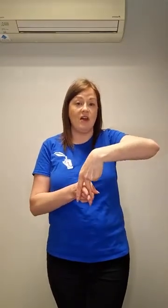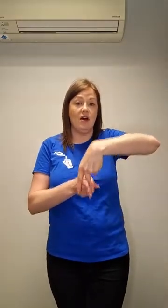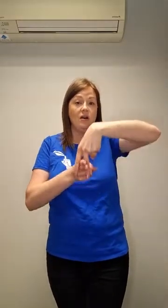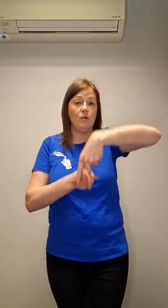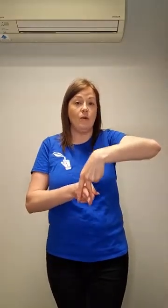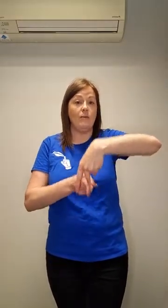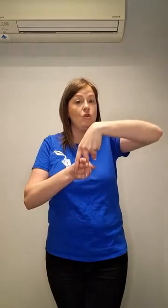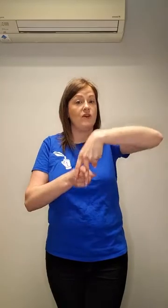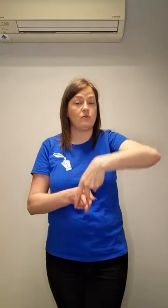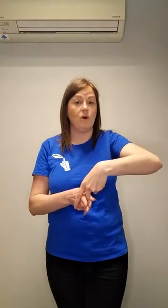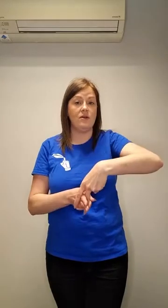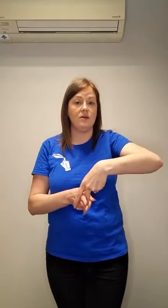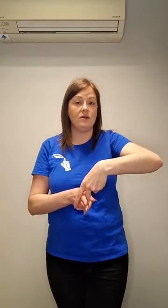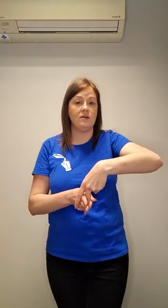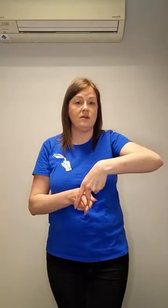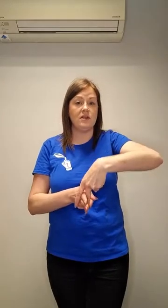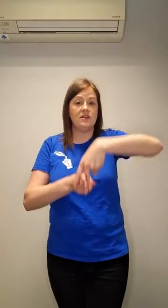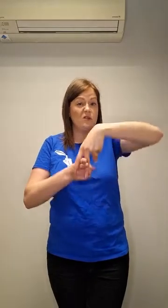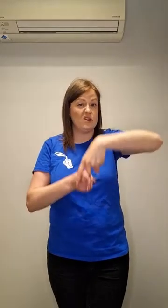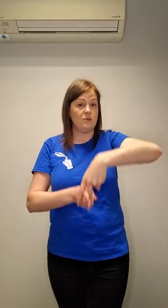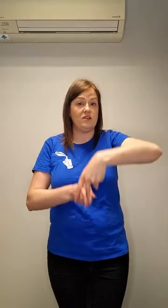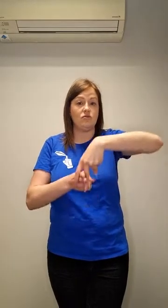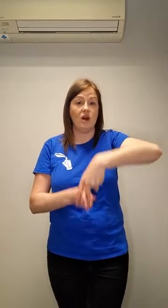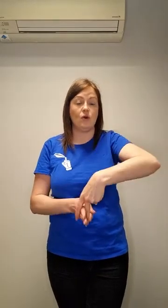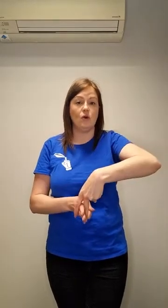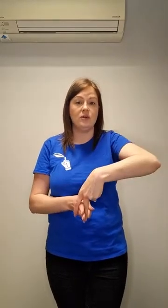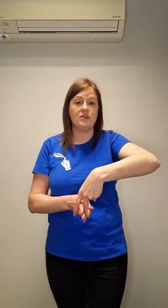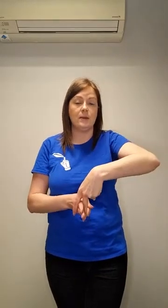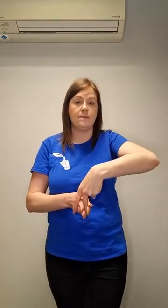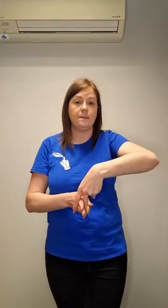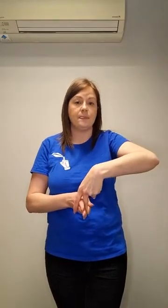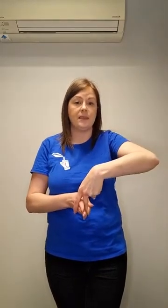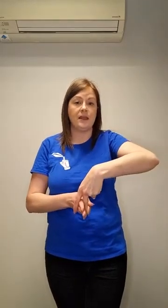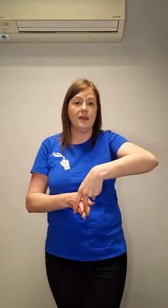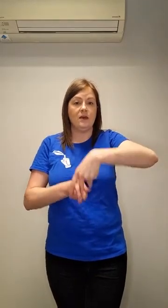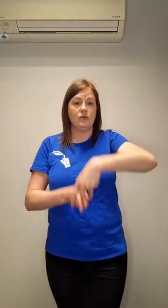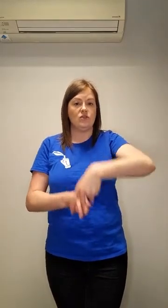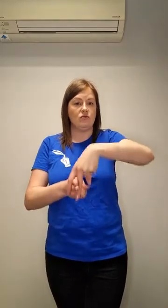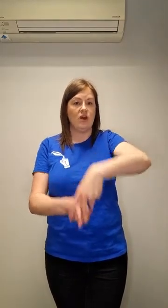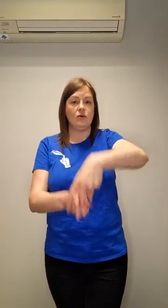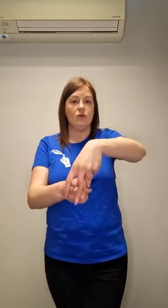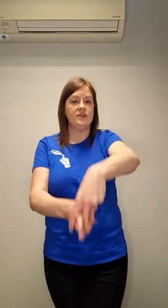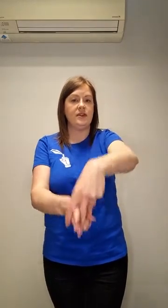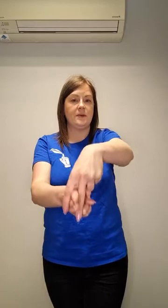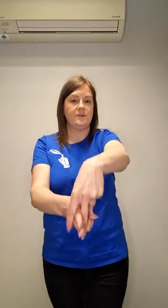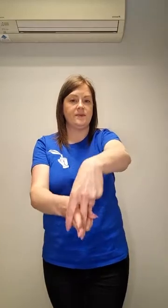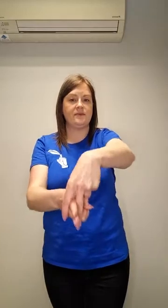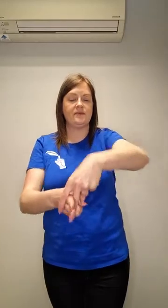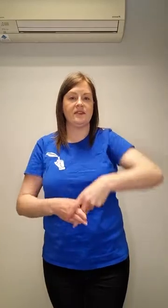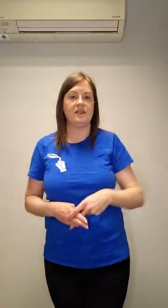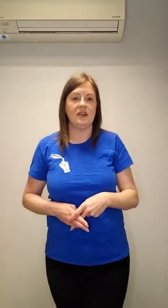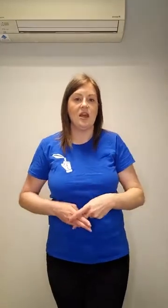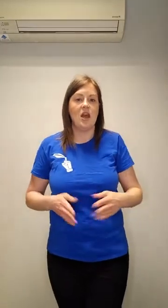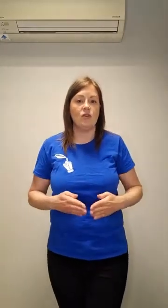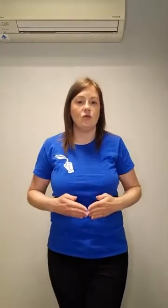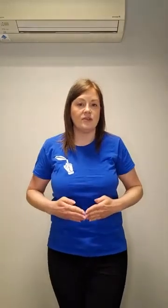together will move as one. So this would be to ride a horse, or to ride a horse. And you'll also